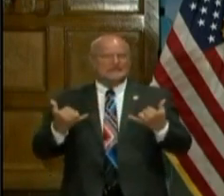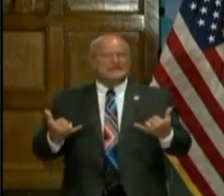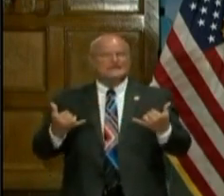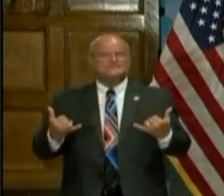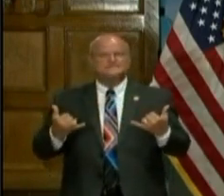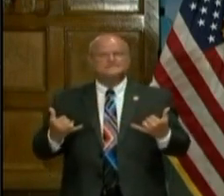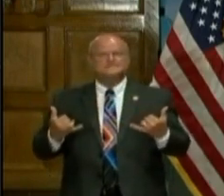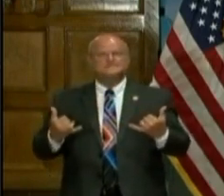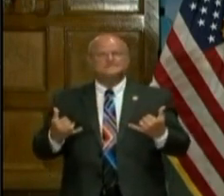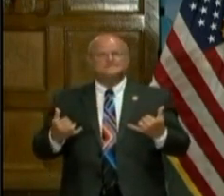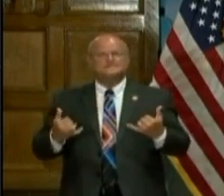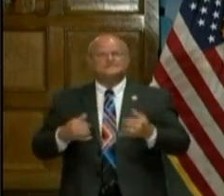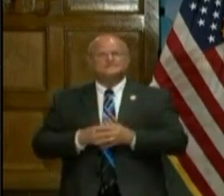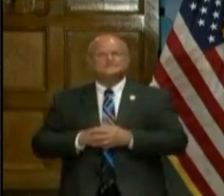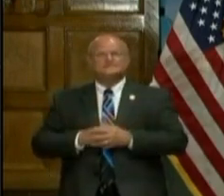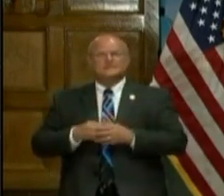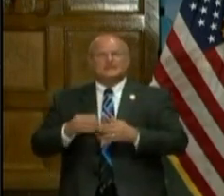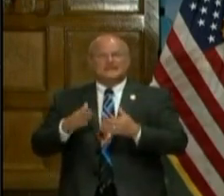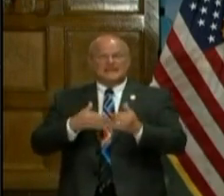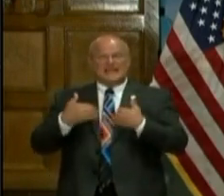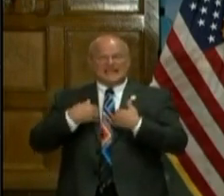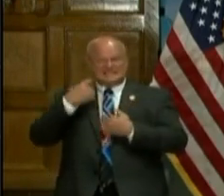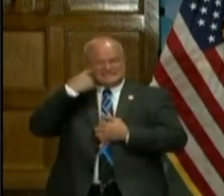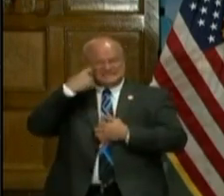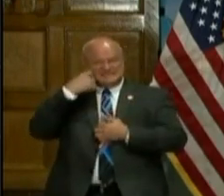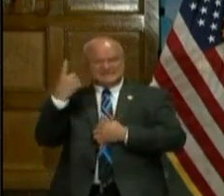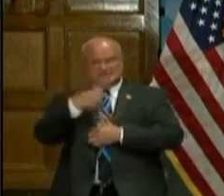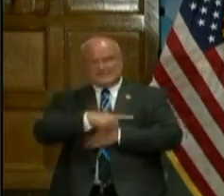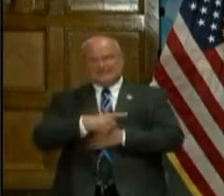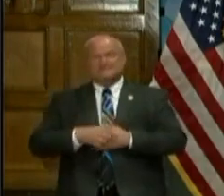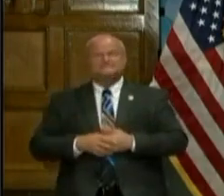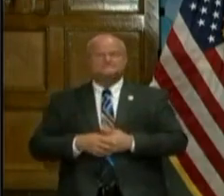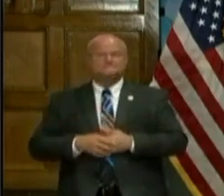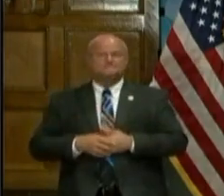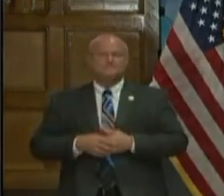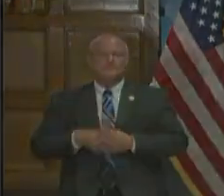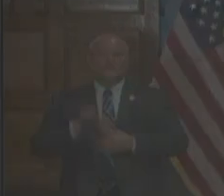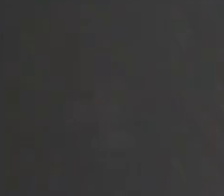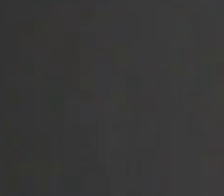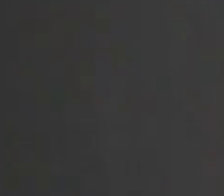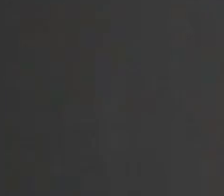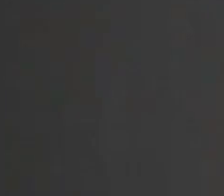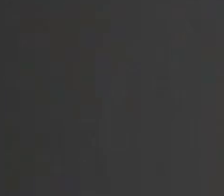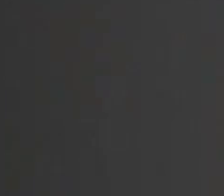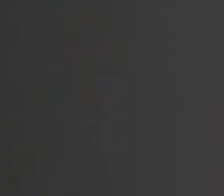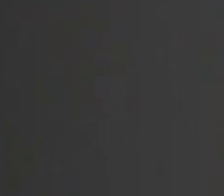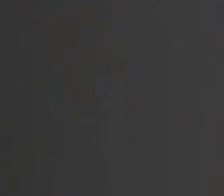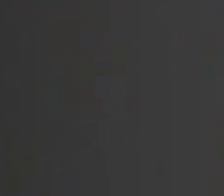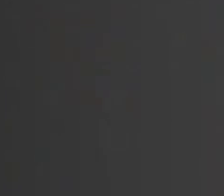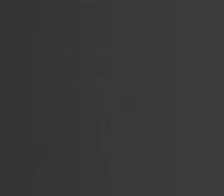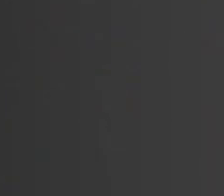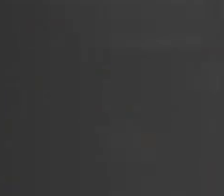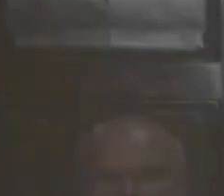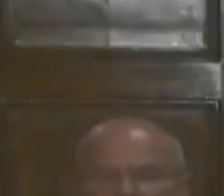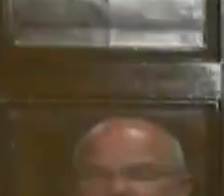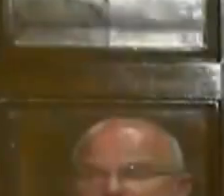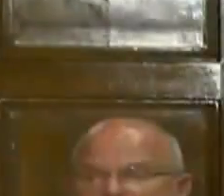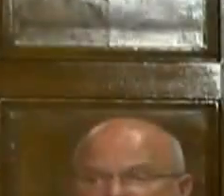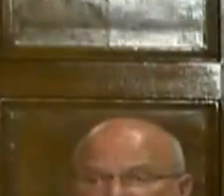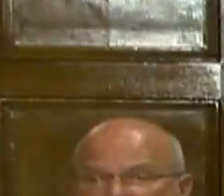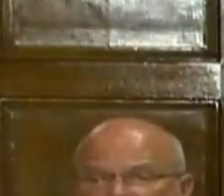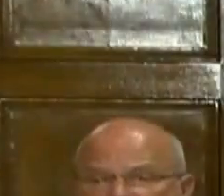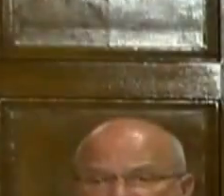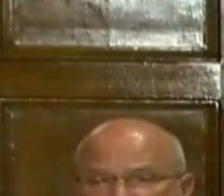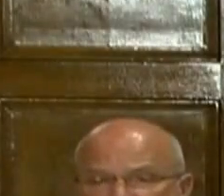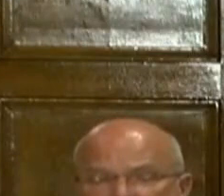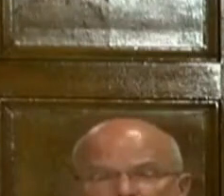report today for our testing than we've had in previous days. And so with that, let me ask Dr. Romero to